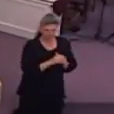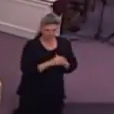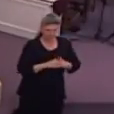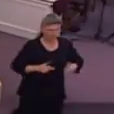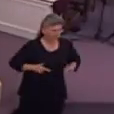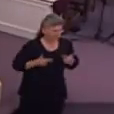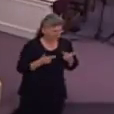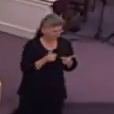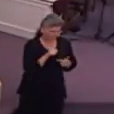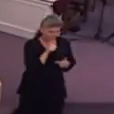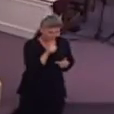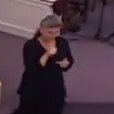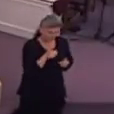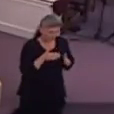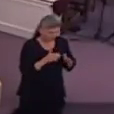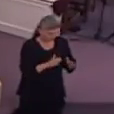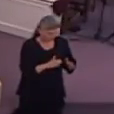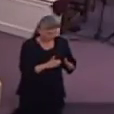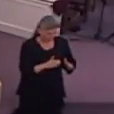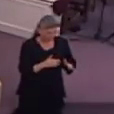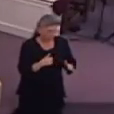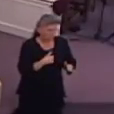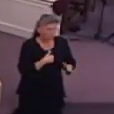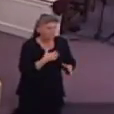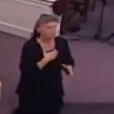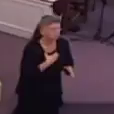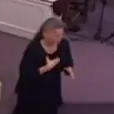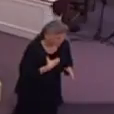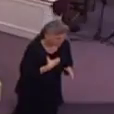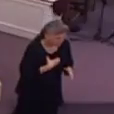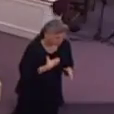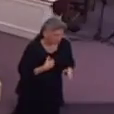Life is not the way we wish we were.